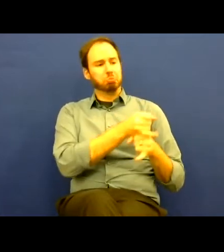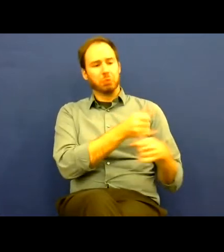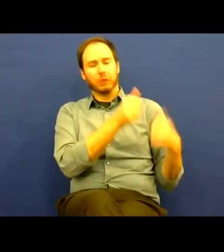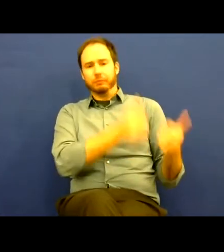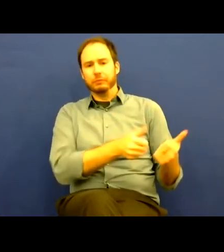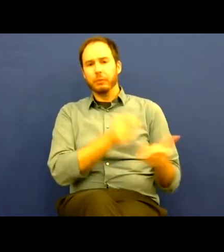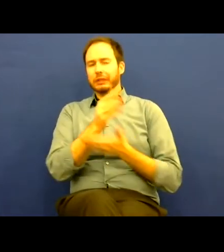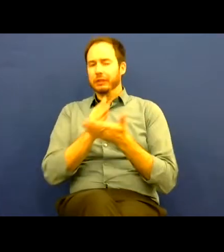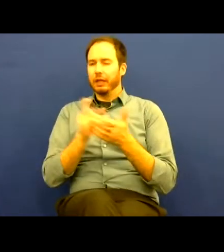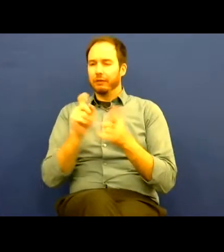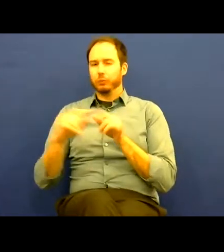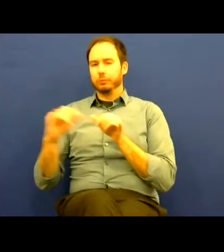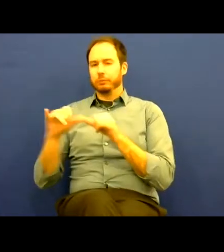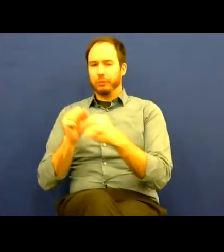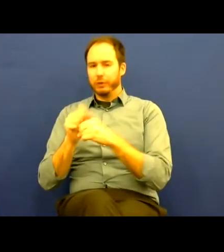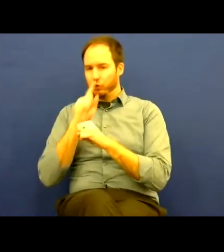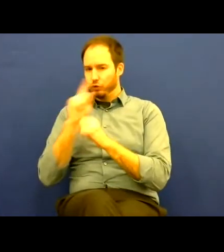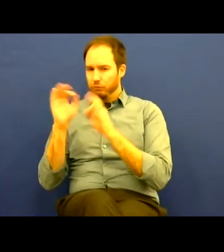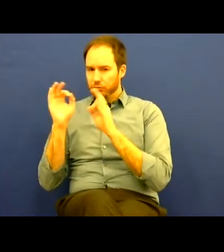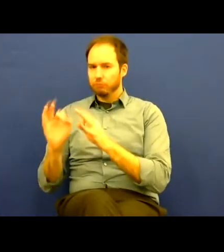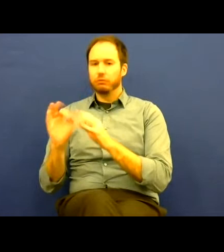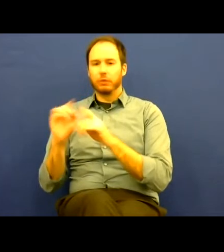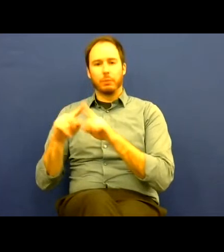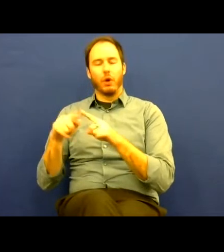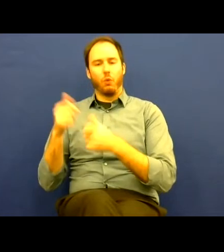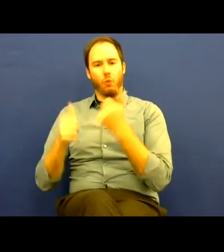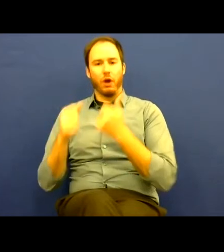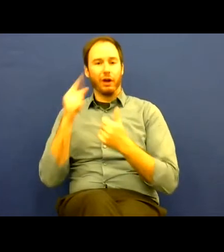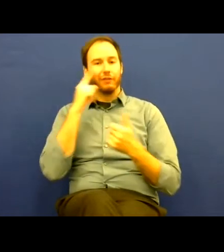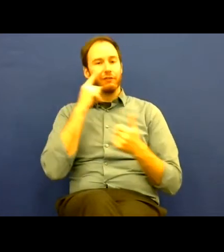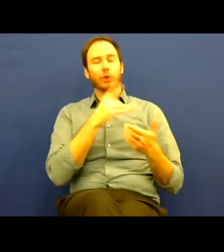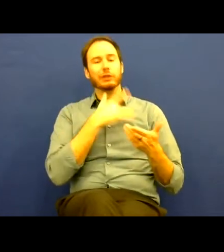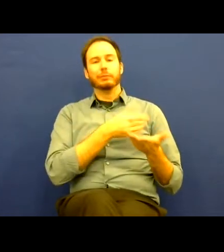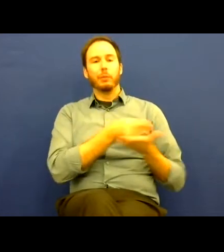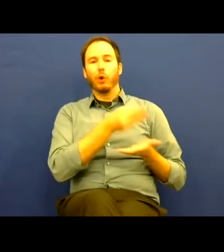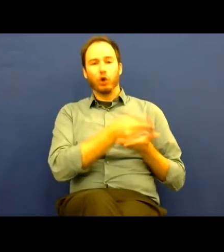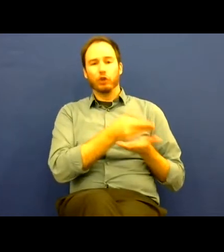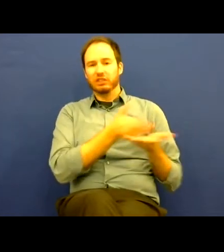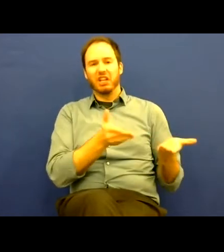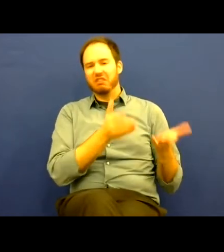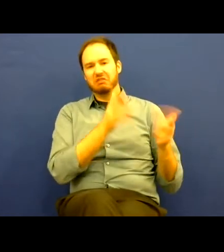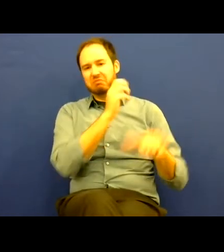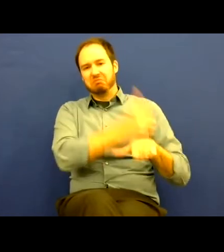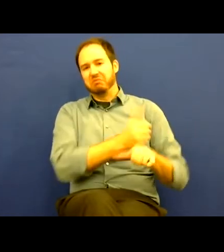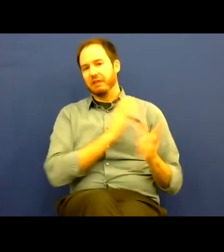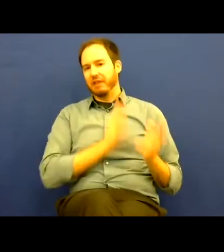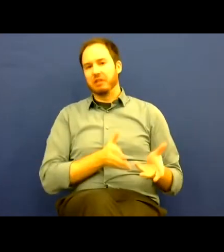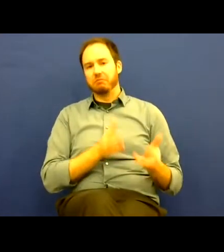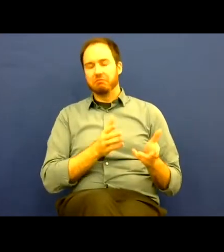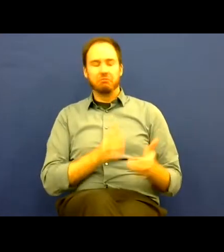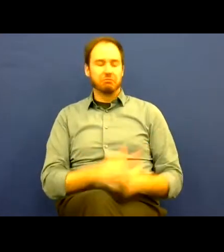them, but that's why there's a special use permit for that, whereas not for a merchandise store. So. Okay.